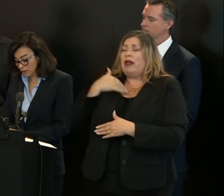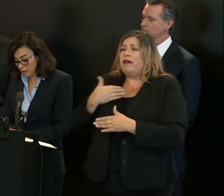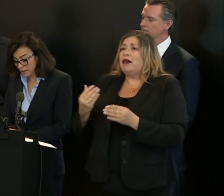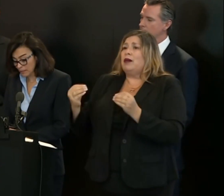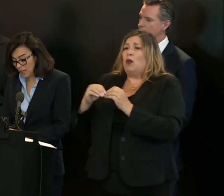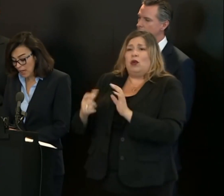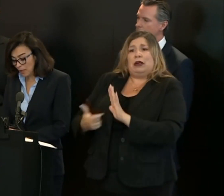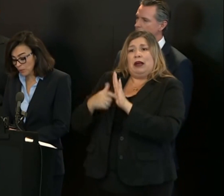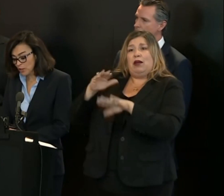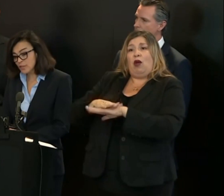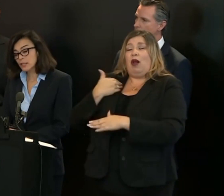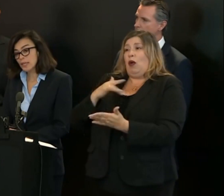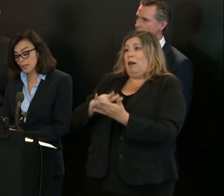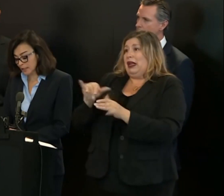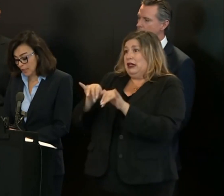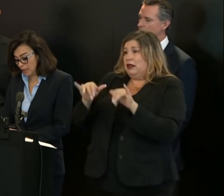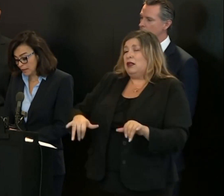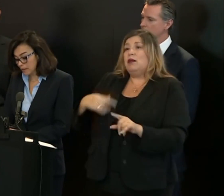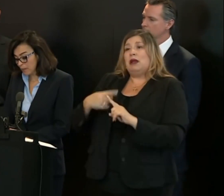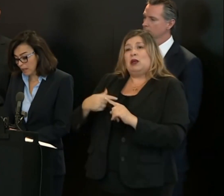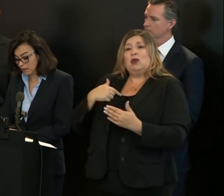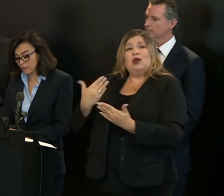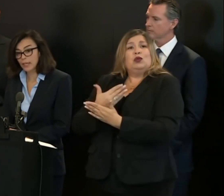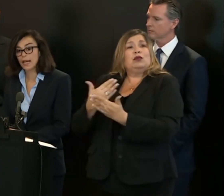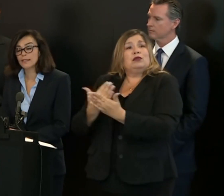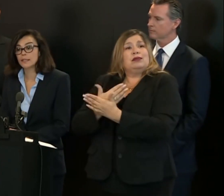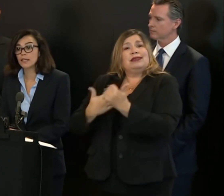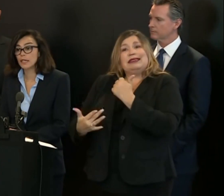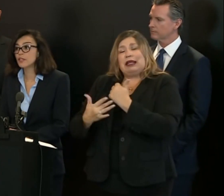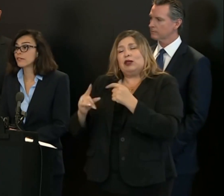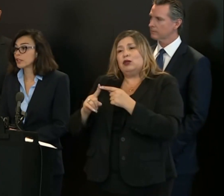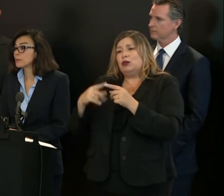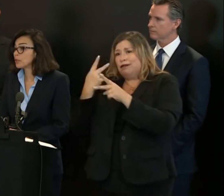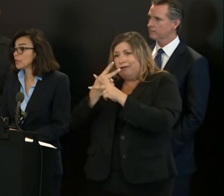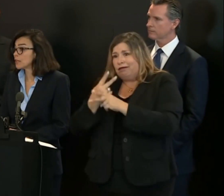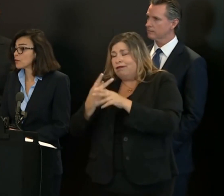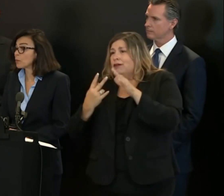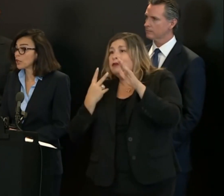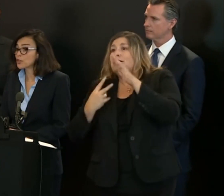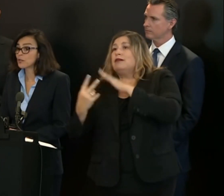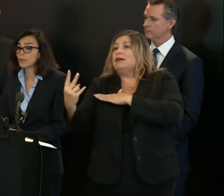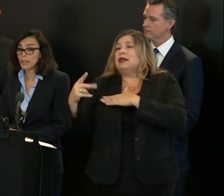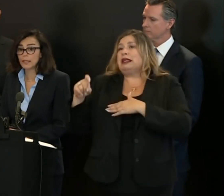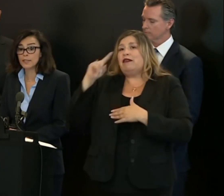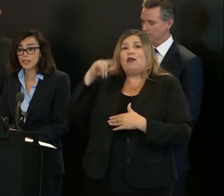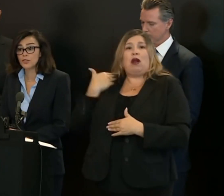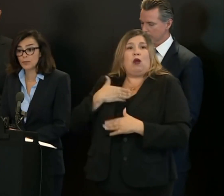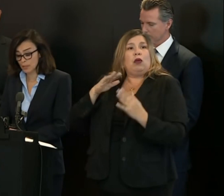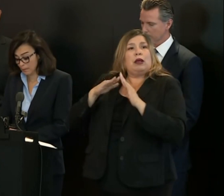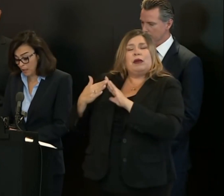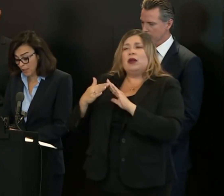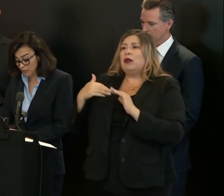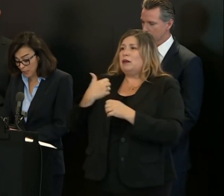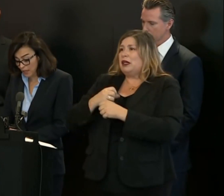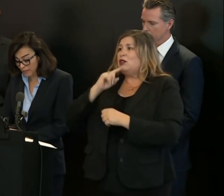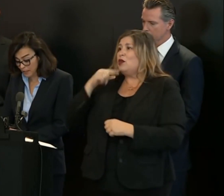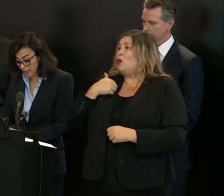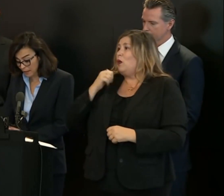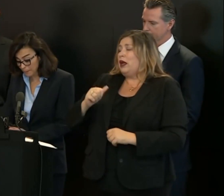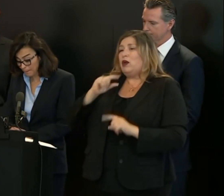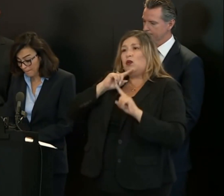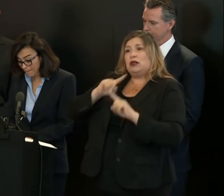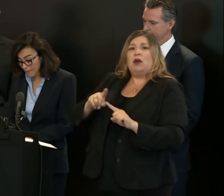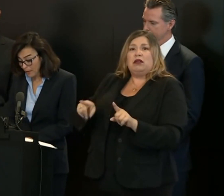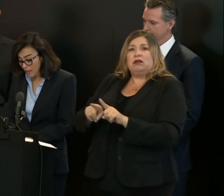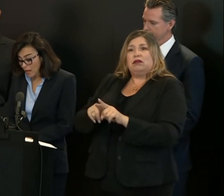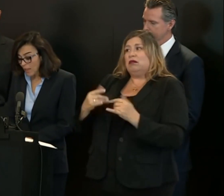on our medical system. And we're using the latest science to model and forecast the needs of our community so that we are sure we can continue to respond as we have to